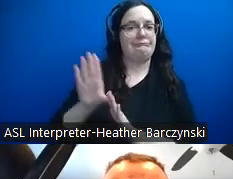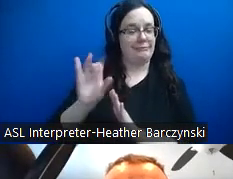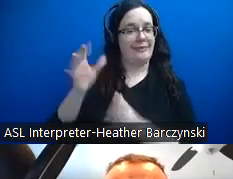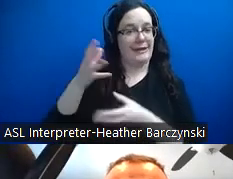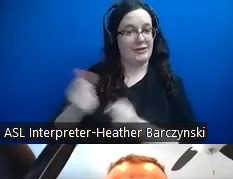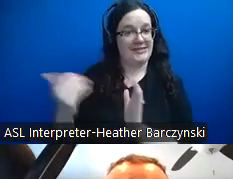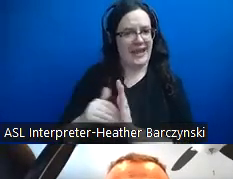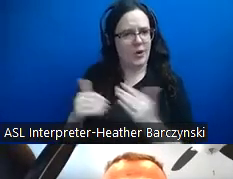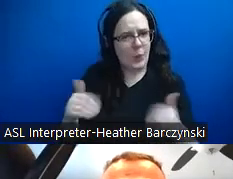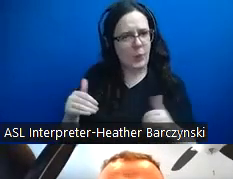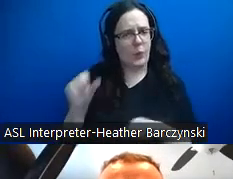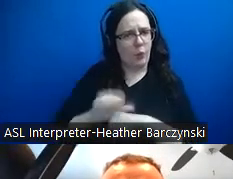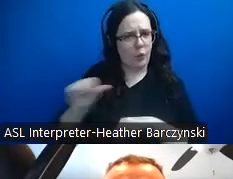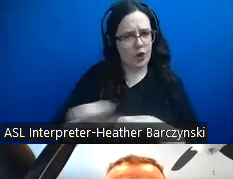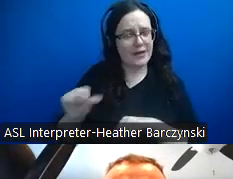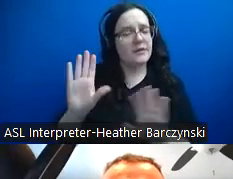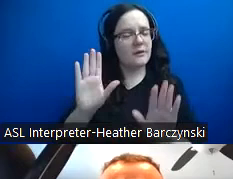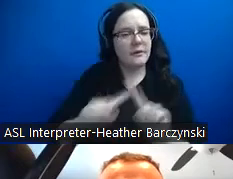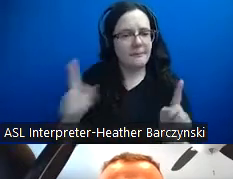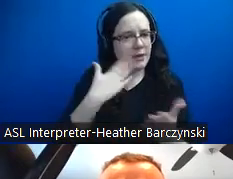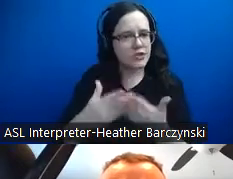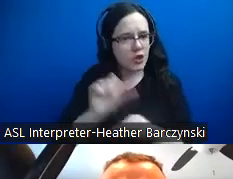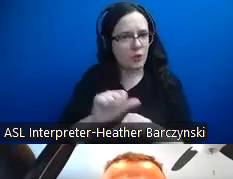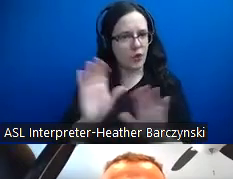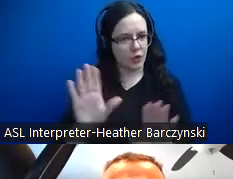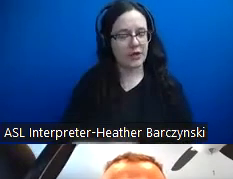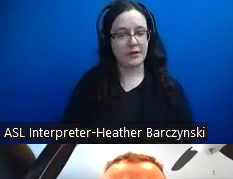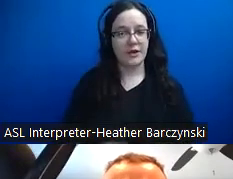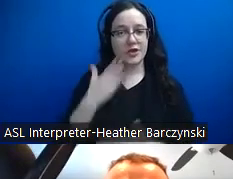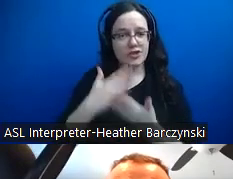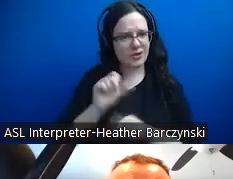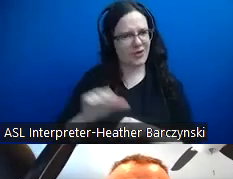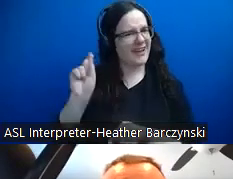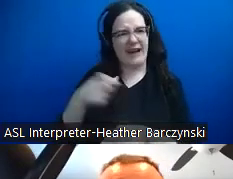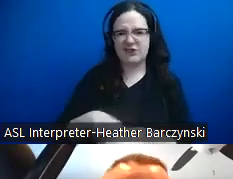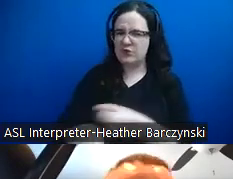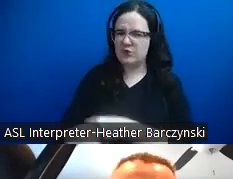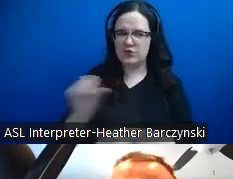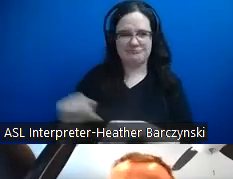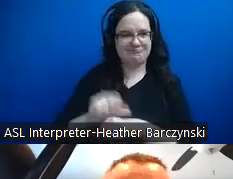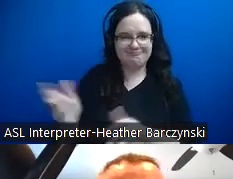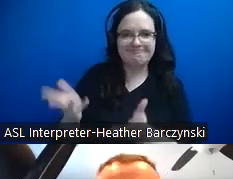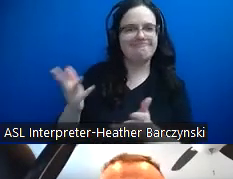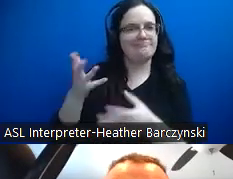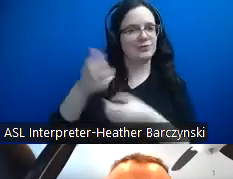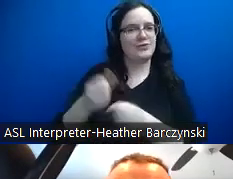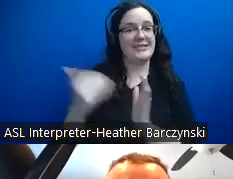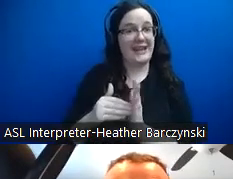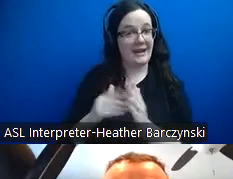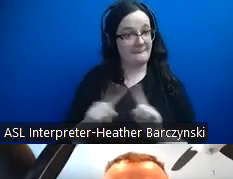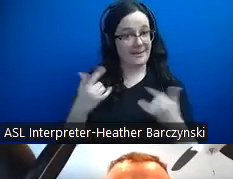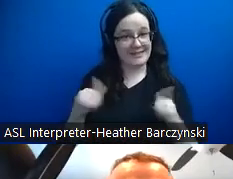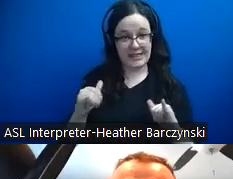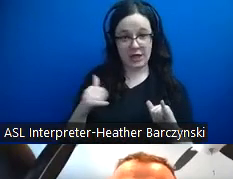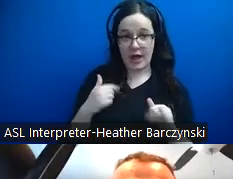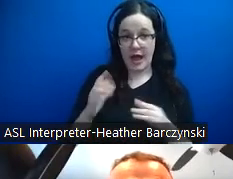but it's good work. Don't misunderstand me. It's good work and it's work that needs to happen, but she's still, when I say something, there's still that